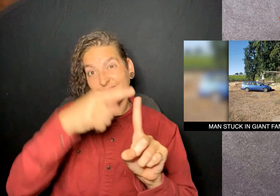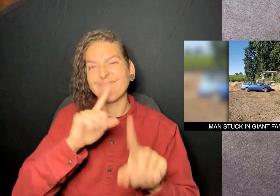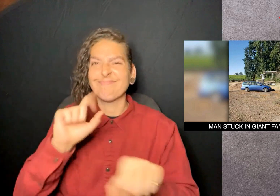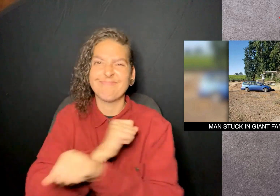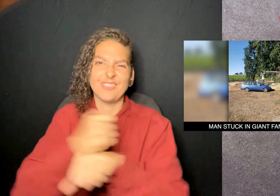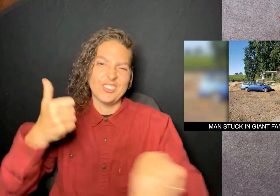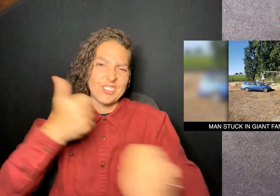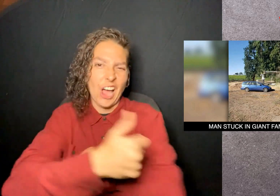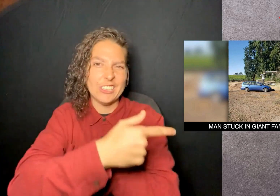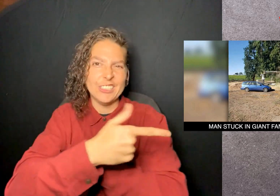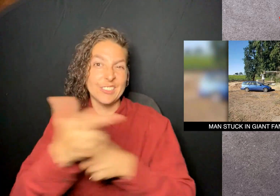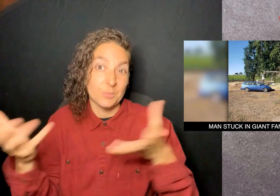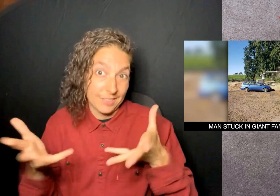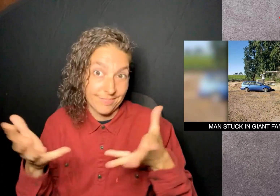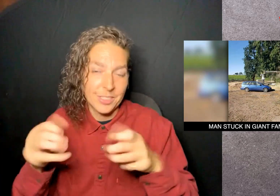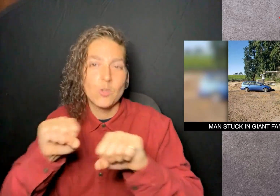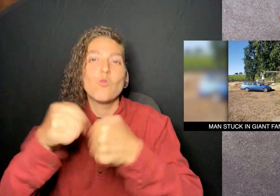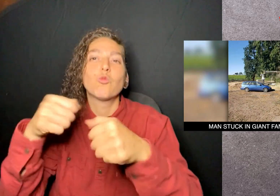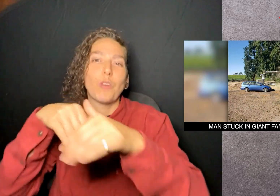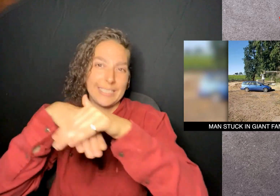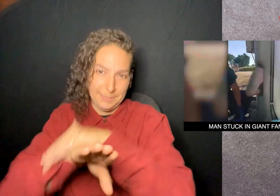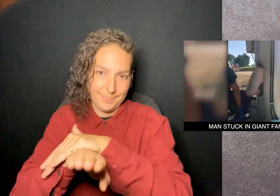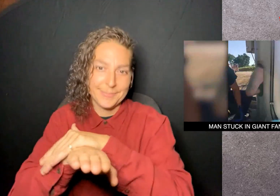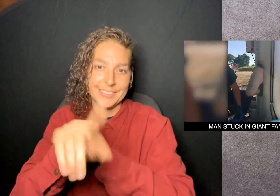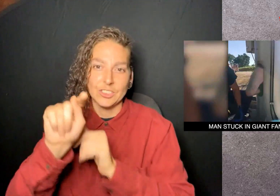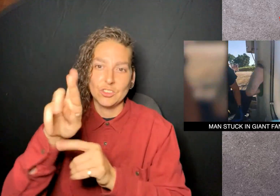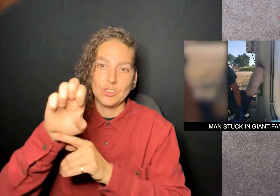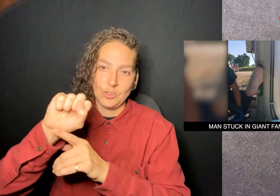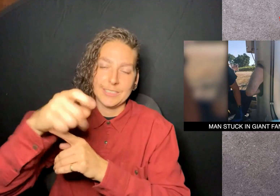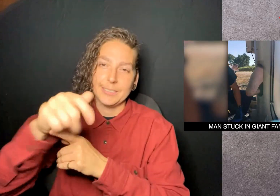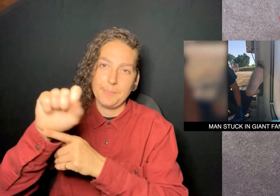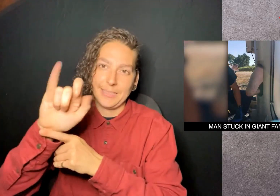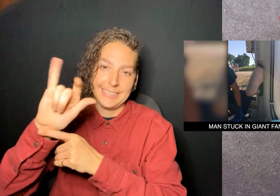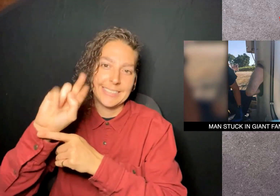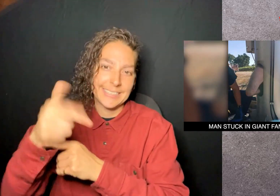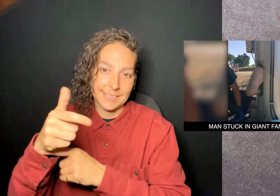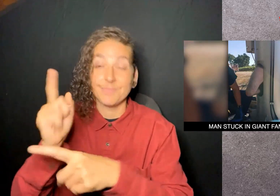trespassing and drug possession.